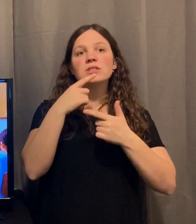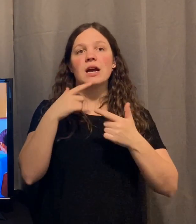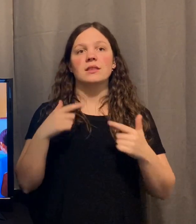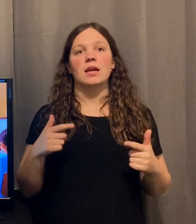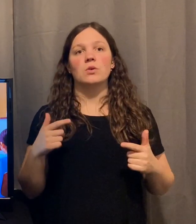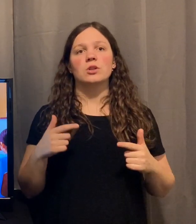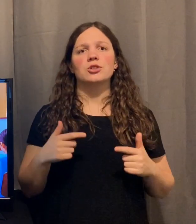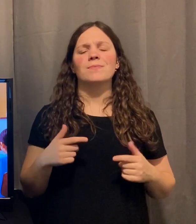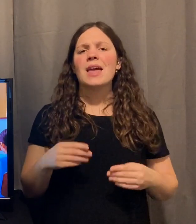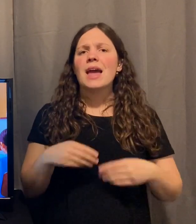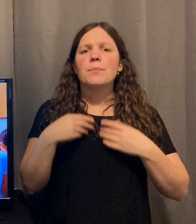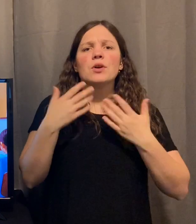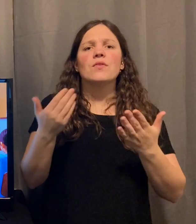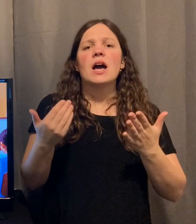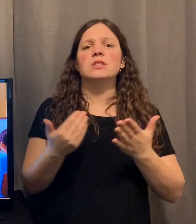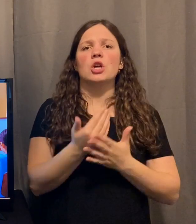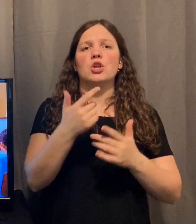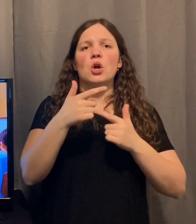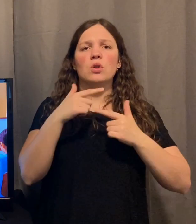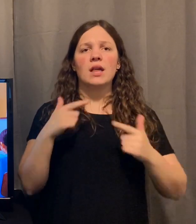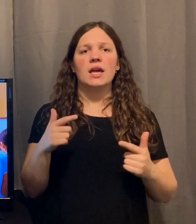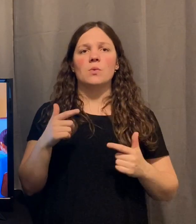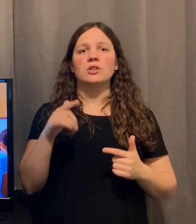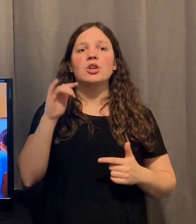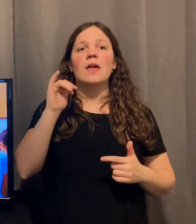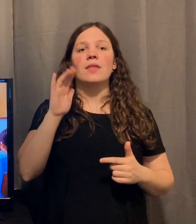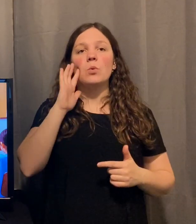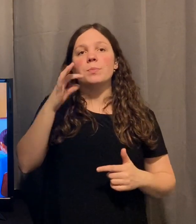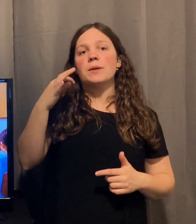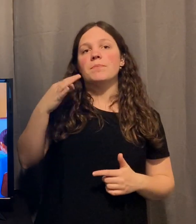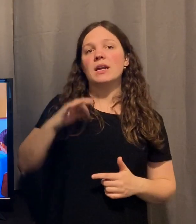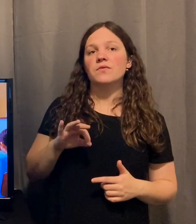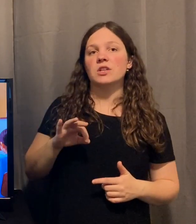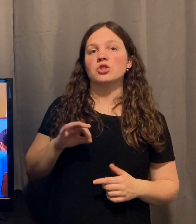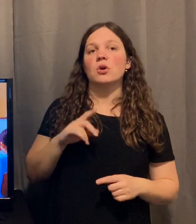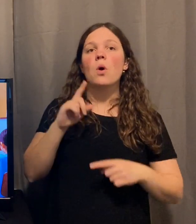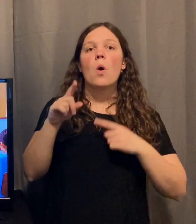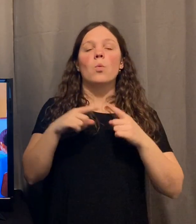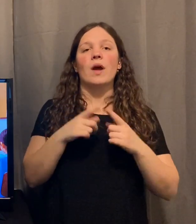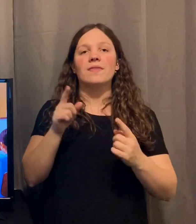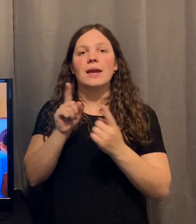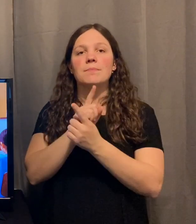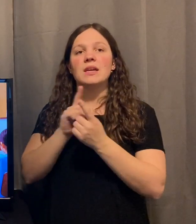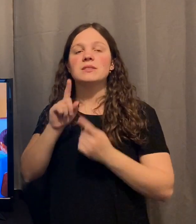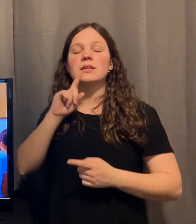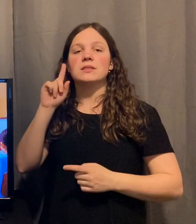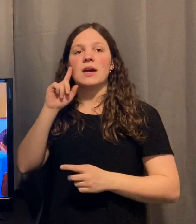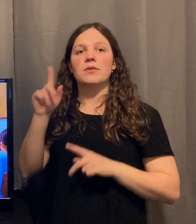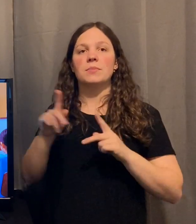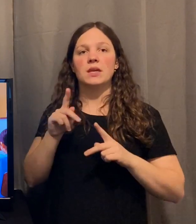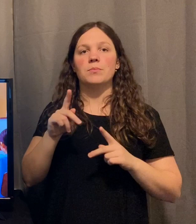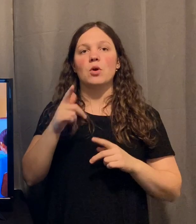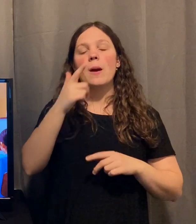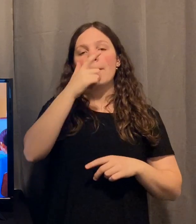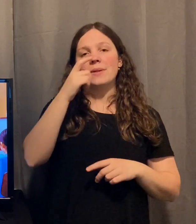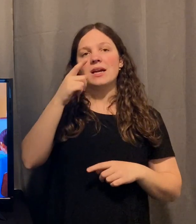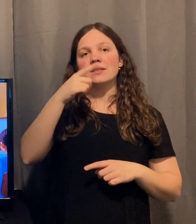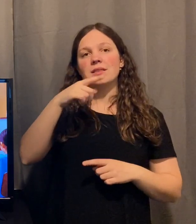sign language. It provides a new language that will be beneficial when they meet deaf people because they